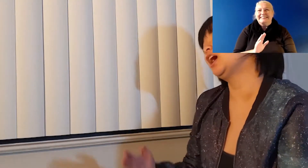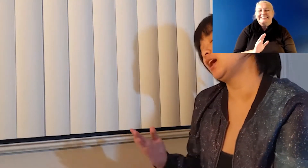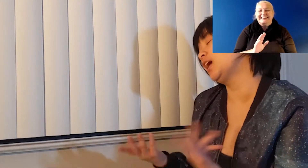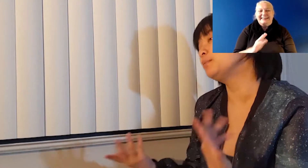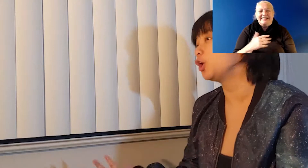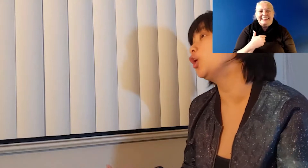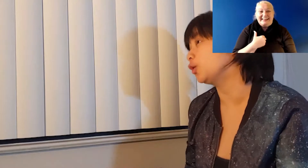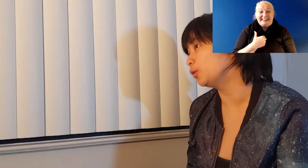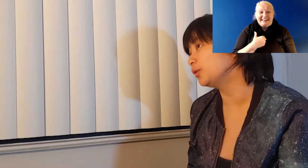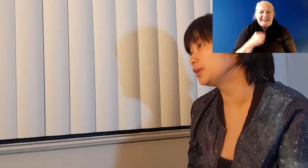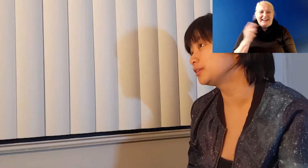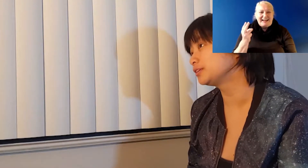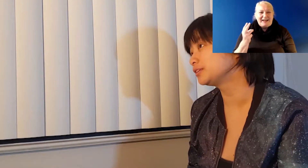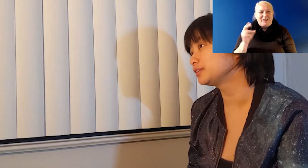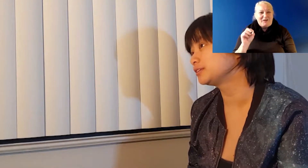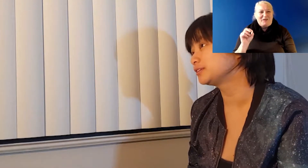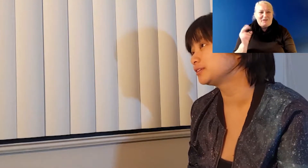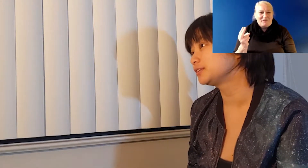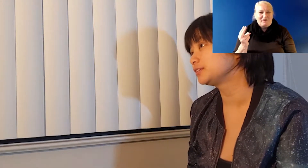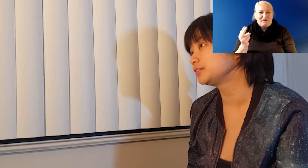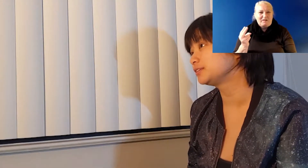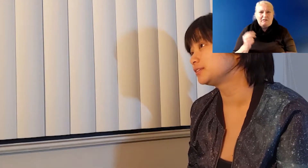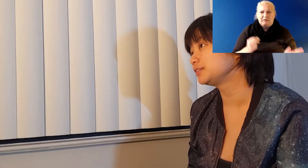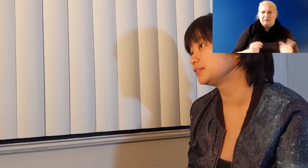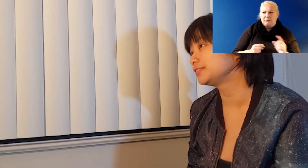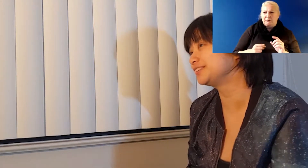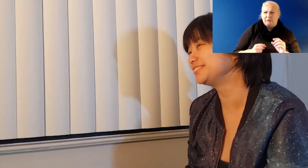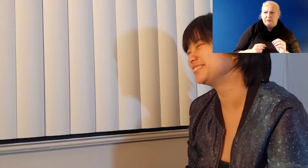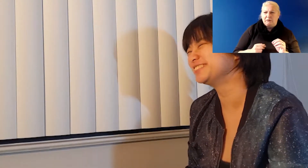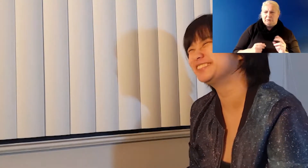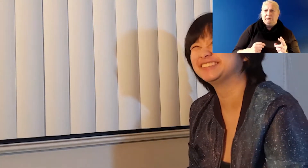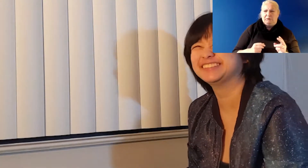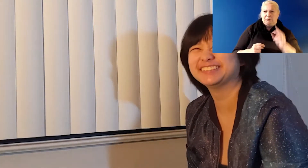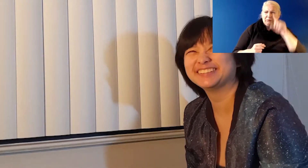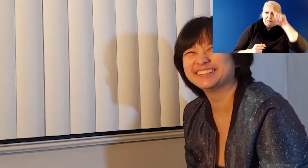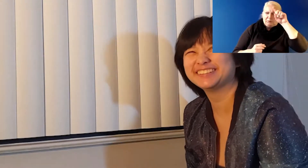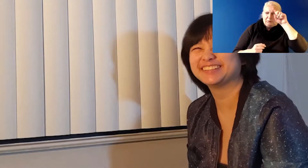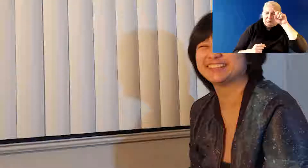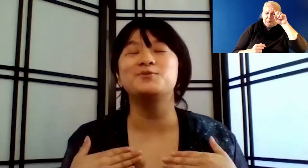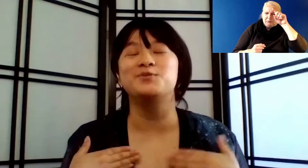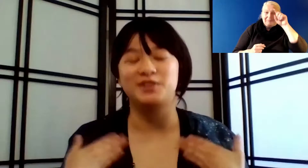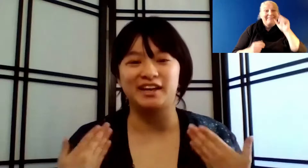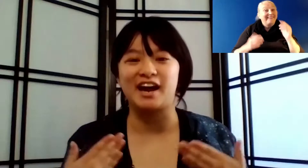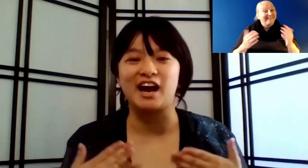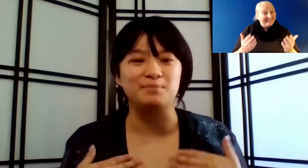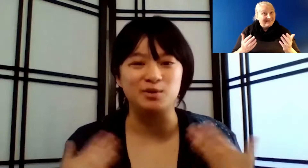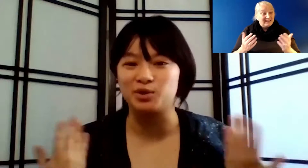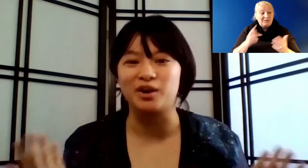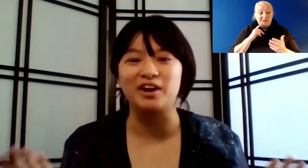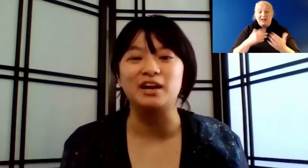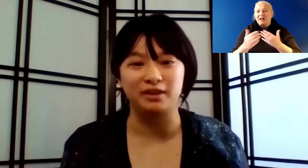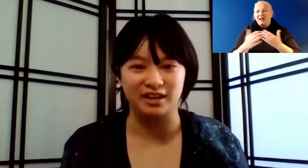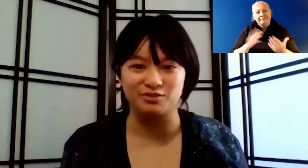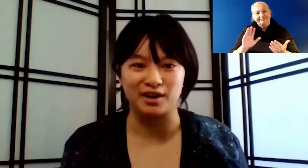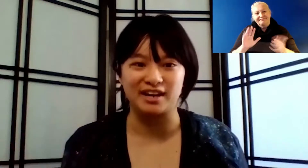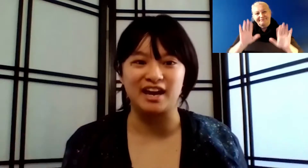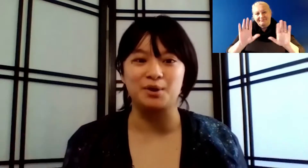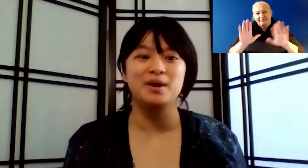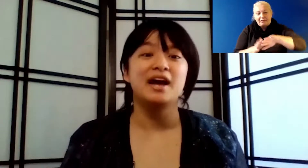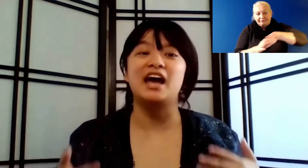I'm a hoe. Oh. Despite all that though, I am really happy with where I am in life right now. I